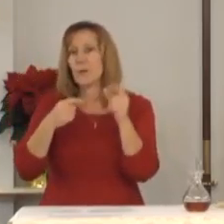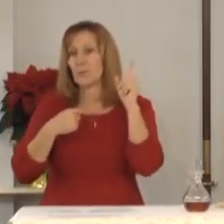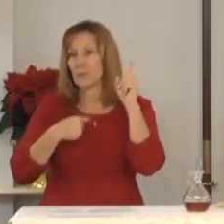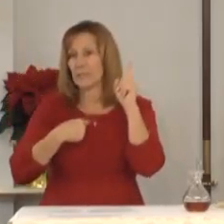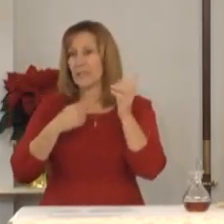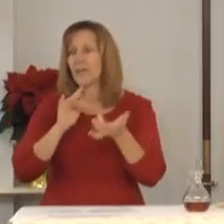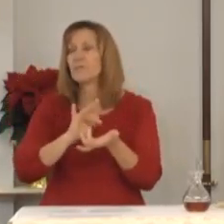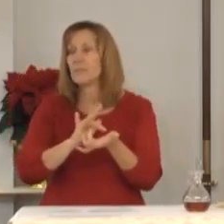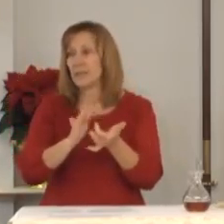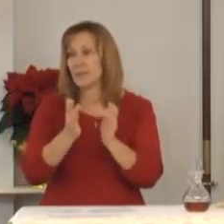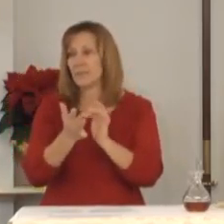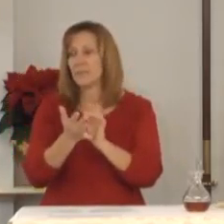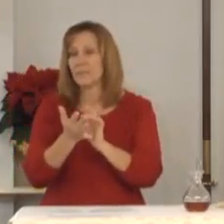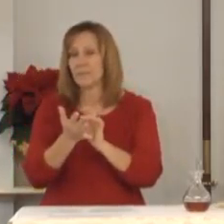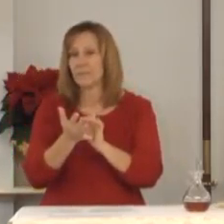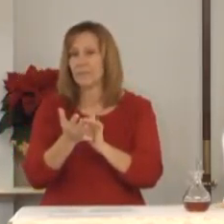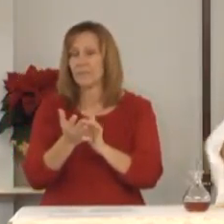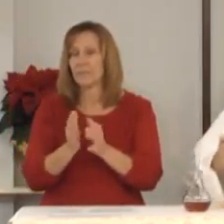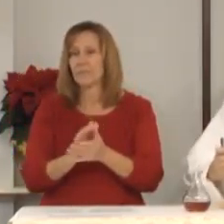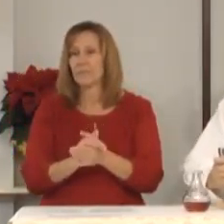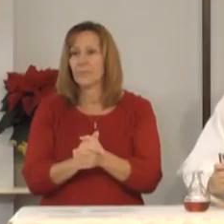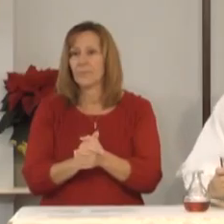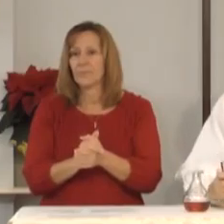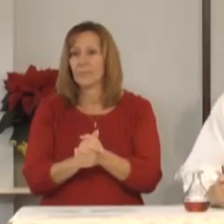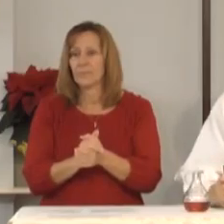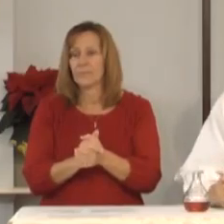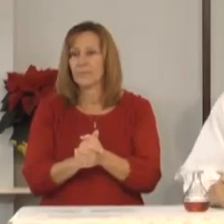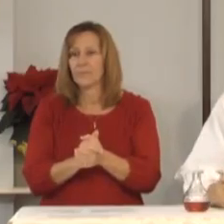the remembrance of me.